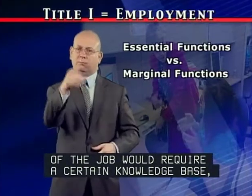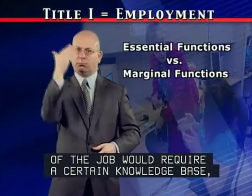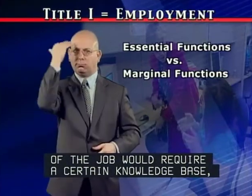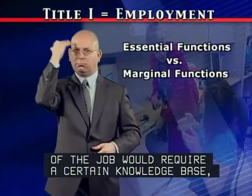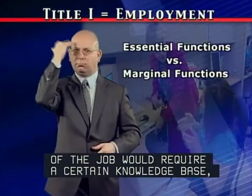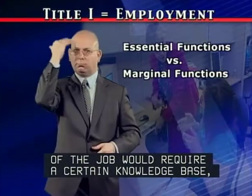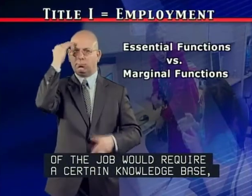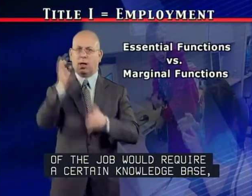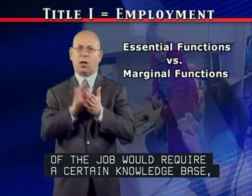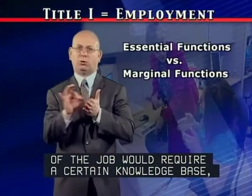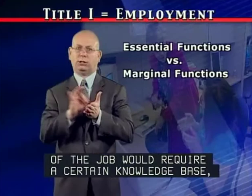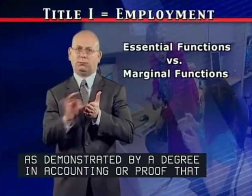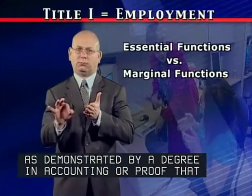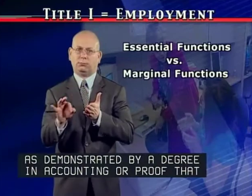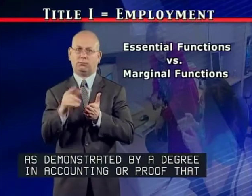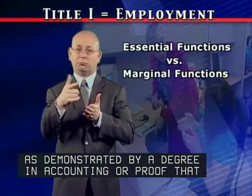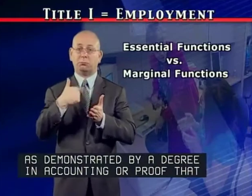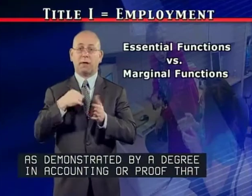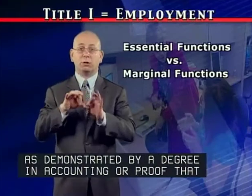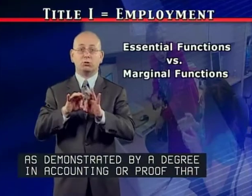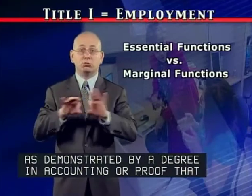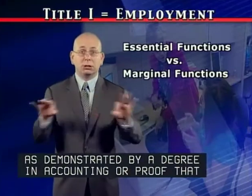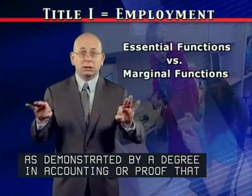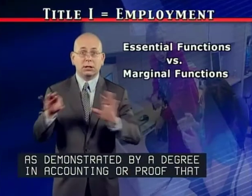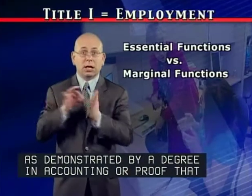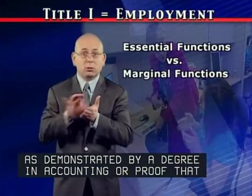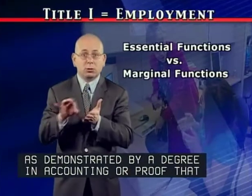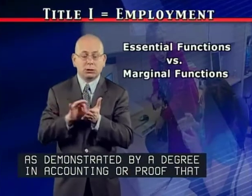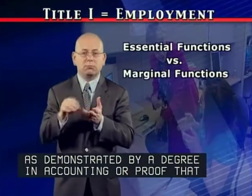a certain knowledge base as demonstrated by a degree in accounting.